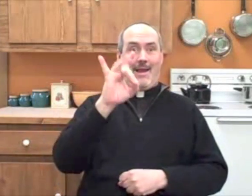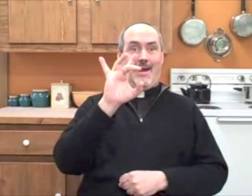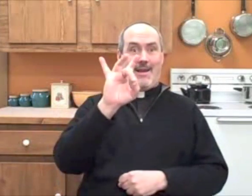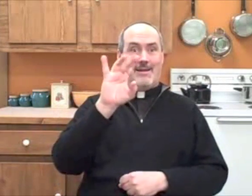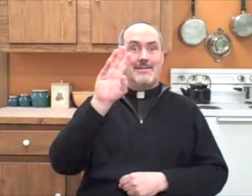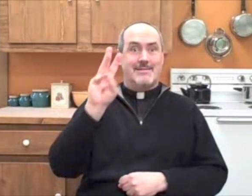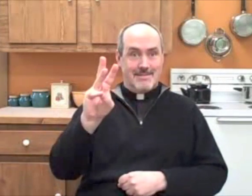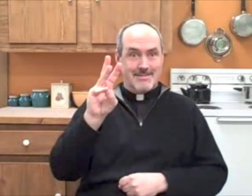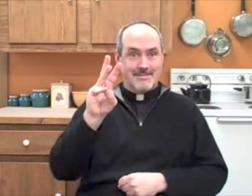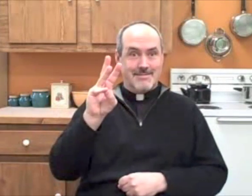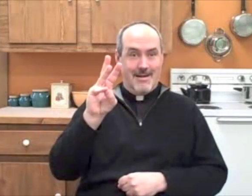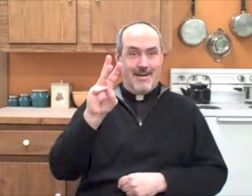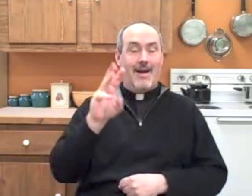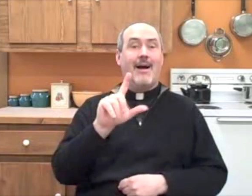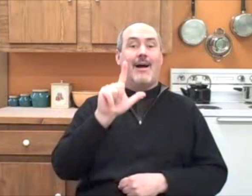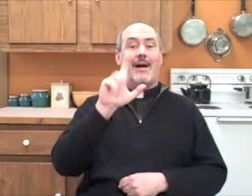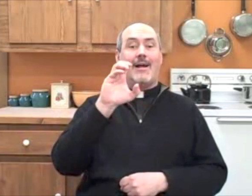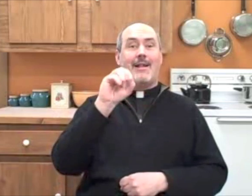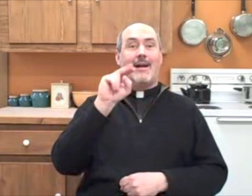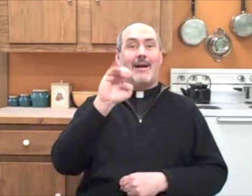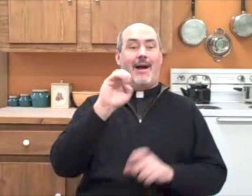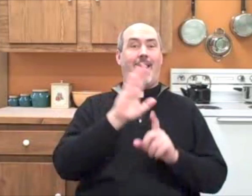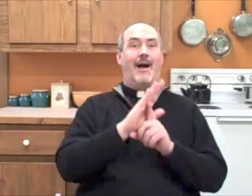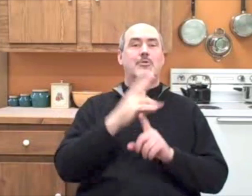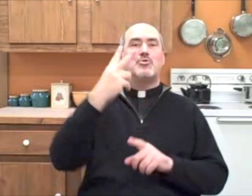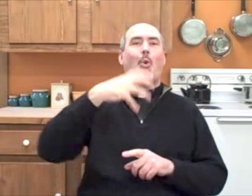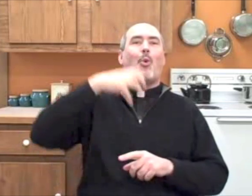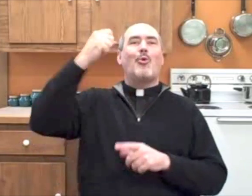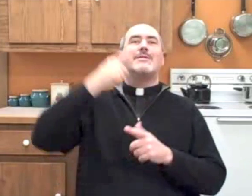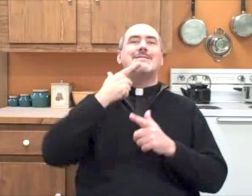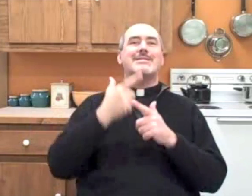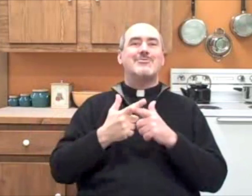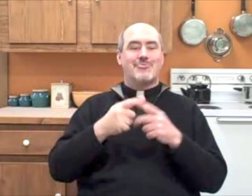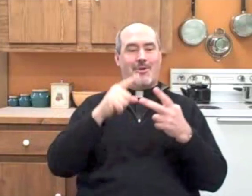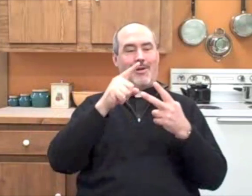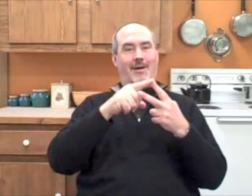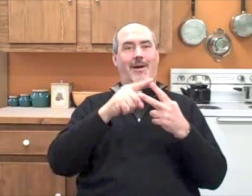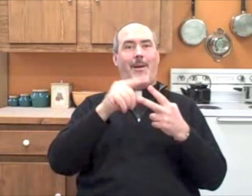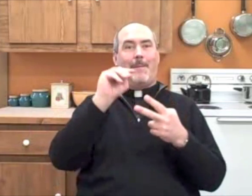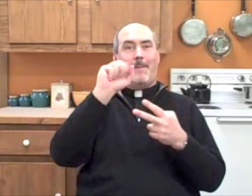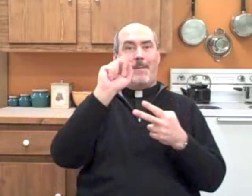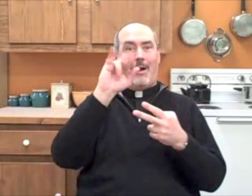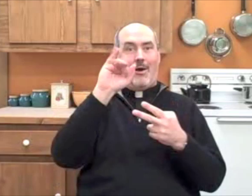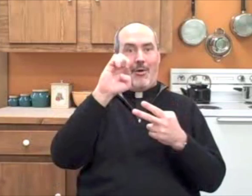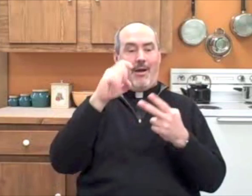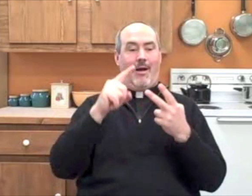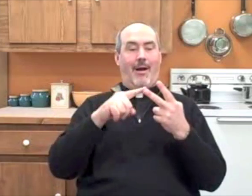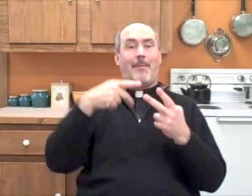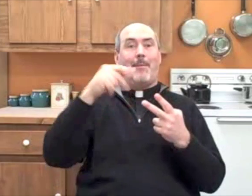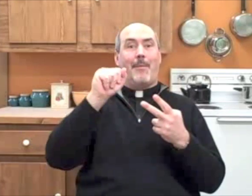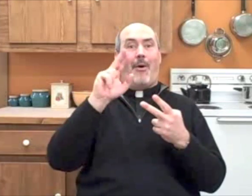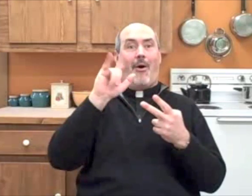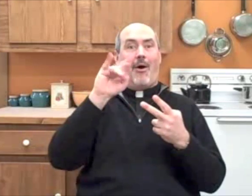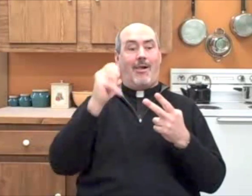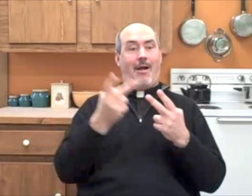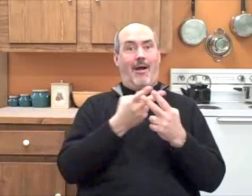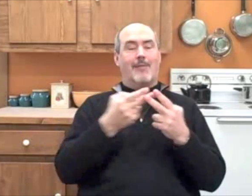Several years later, in 1886, Leonie's 2 oldest sisters, Marie